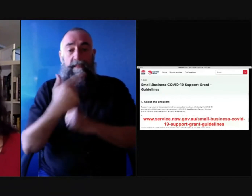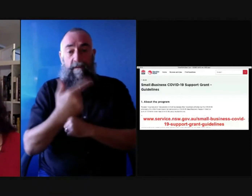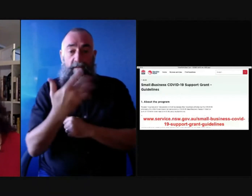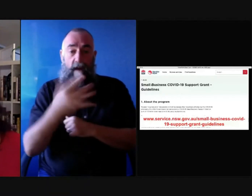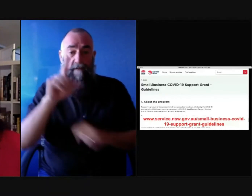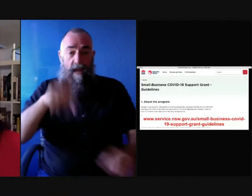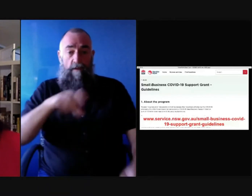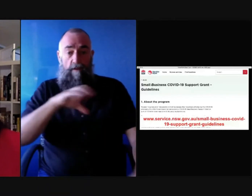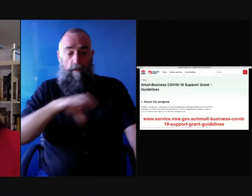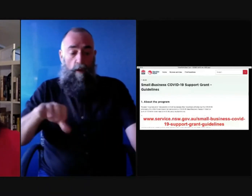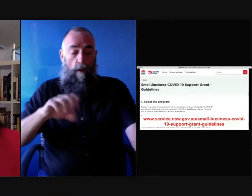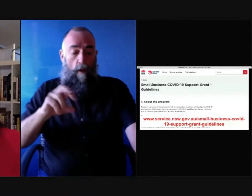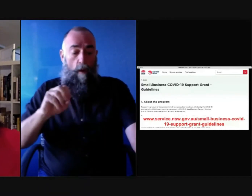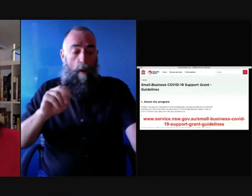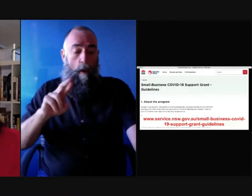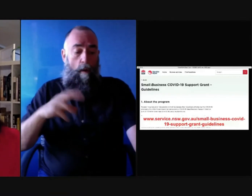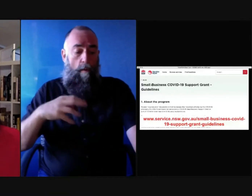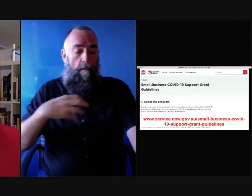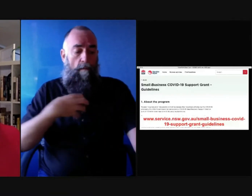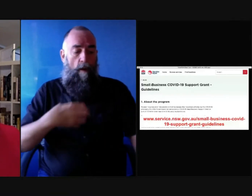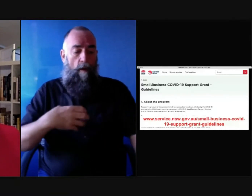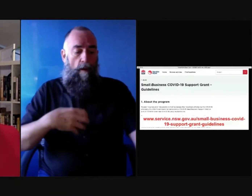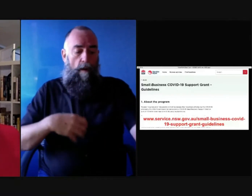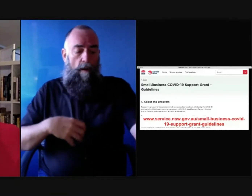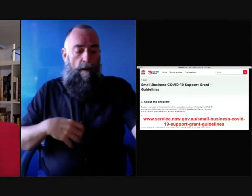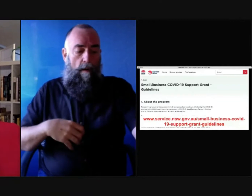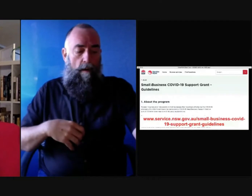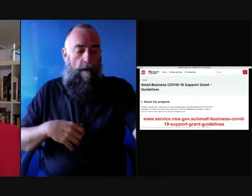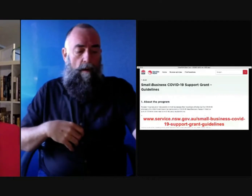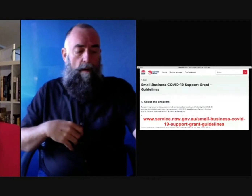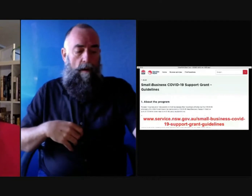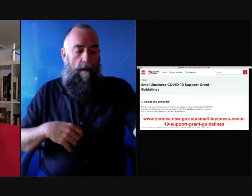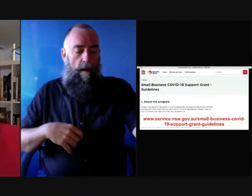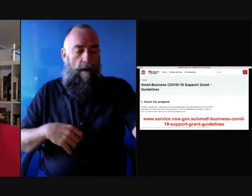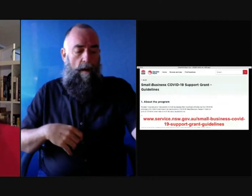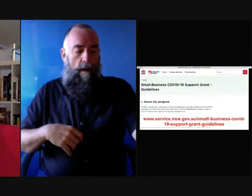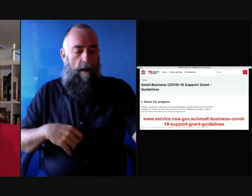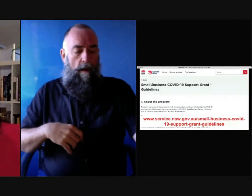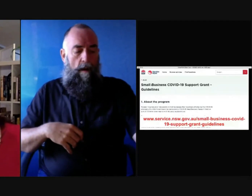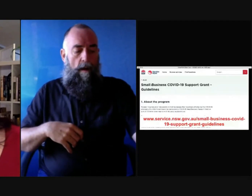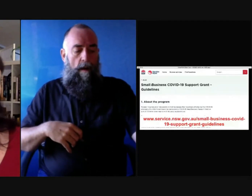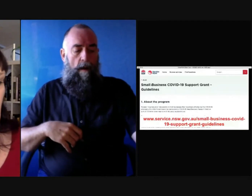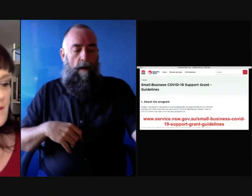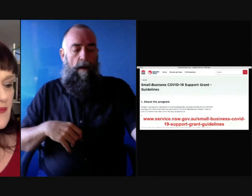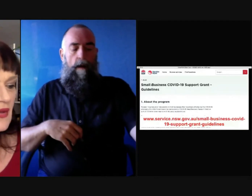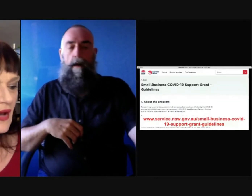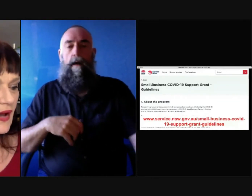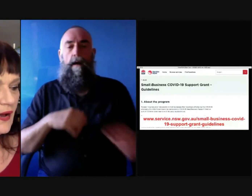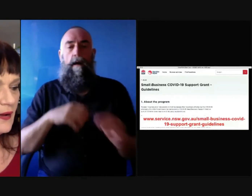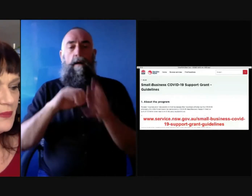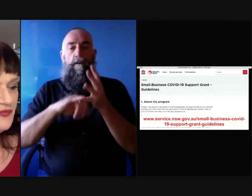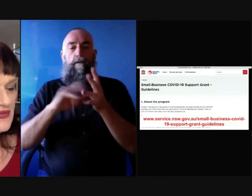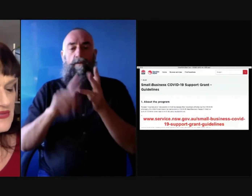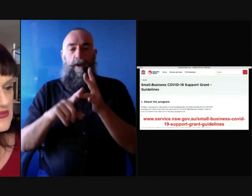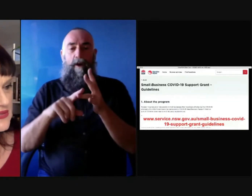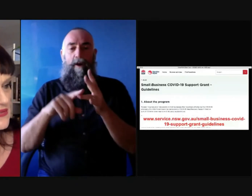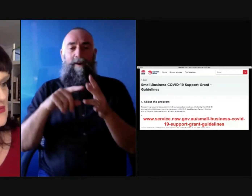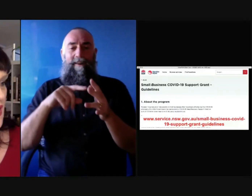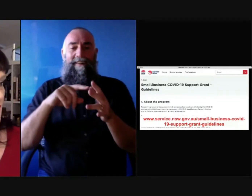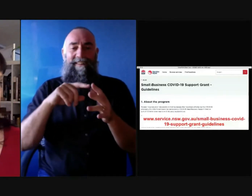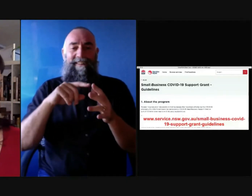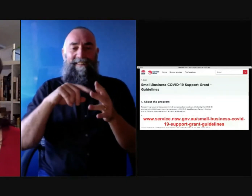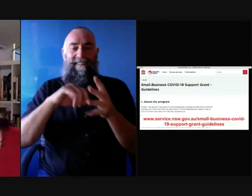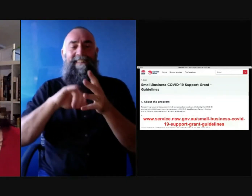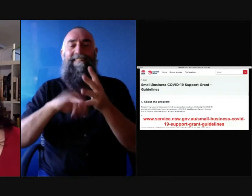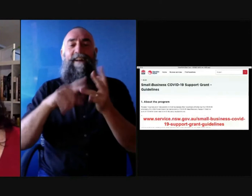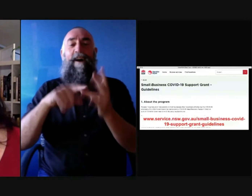and at least one employee. So those of you who are freelancers, the sole traders will not apply. But this is